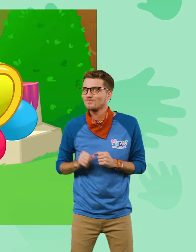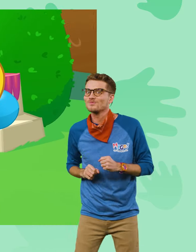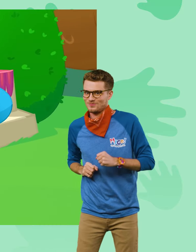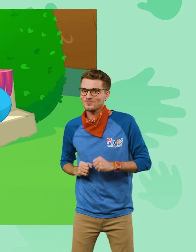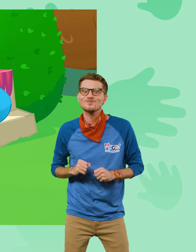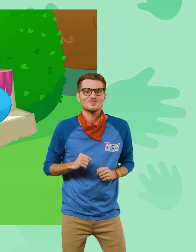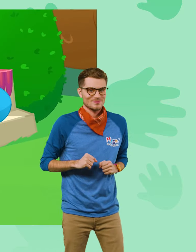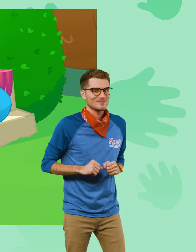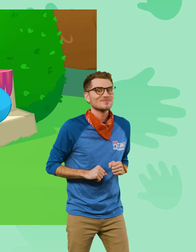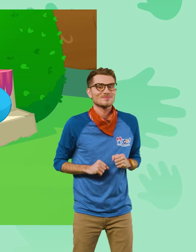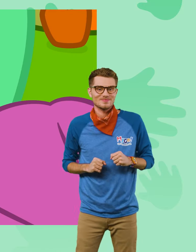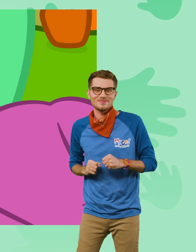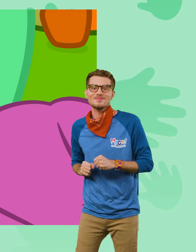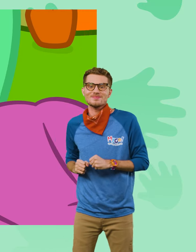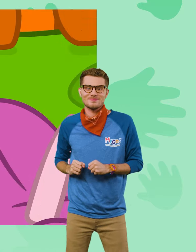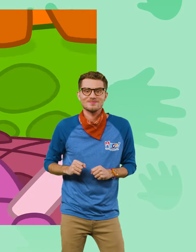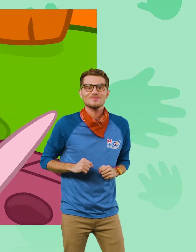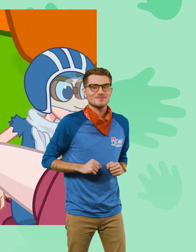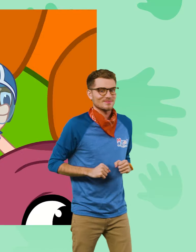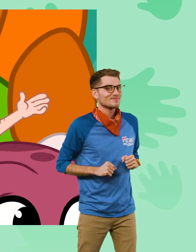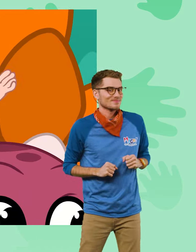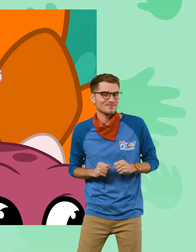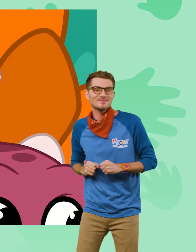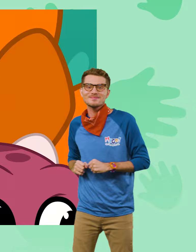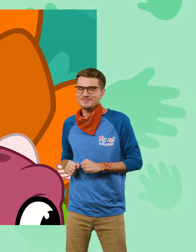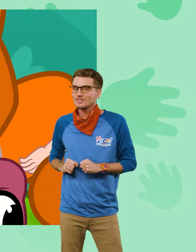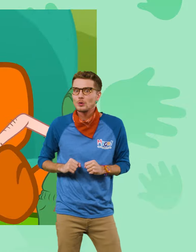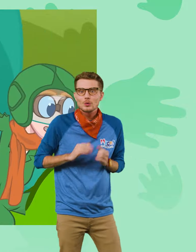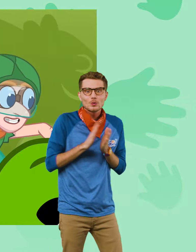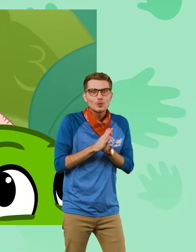this beautiful award.